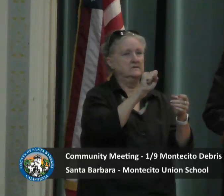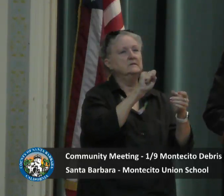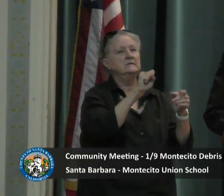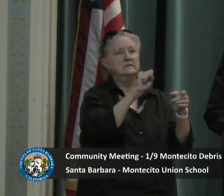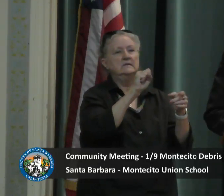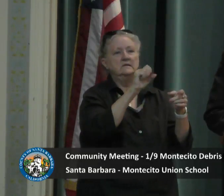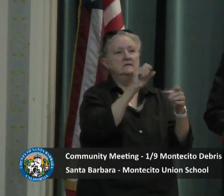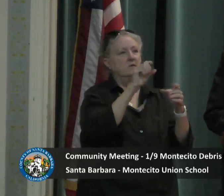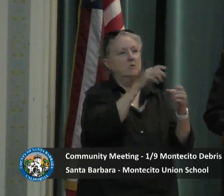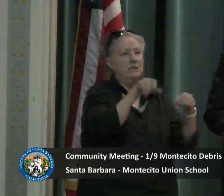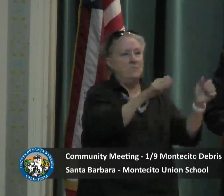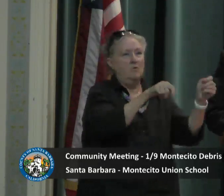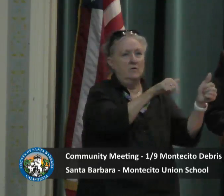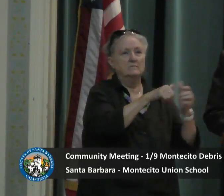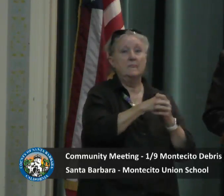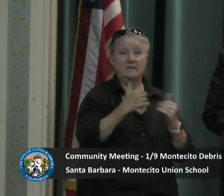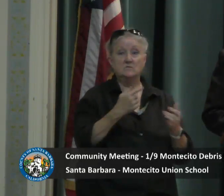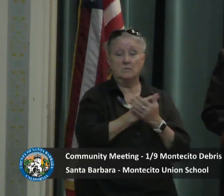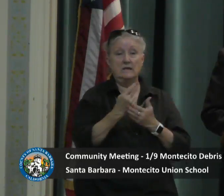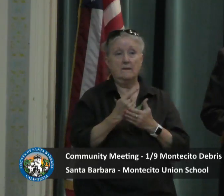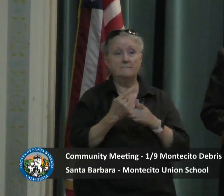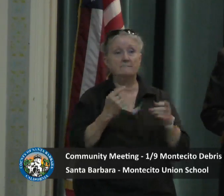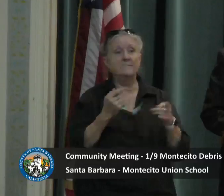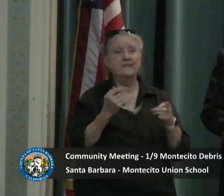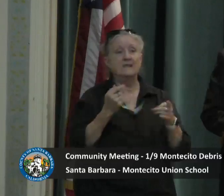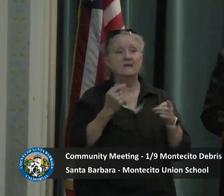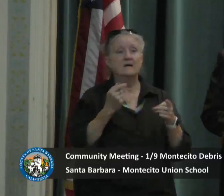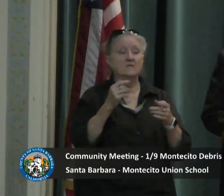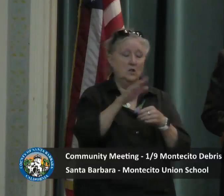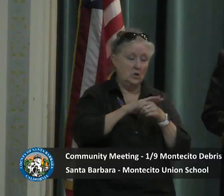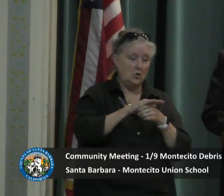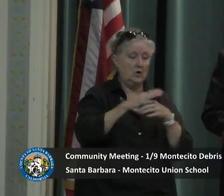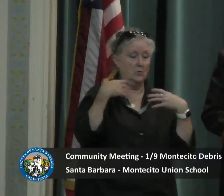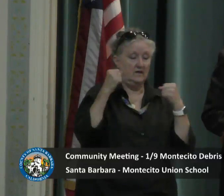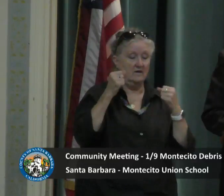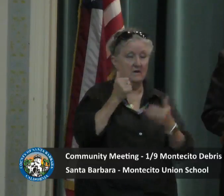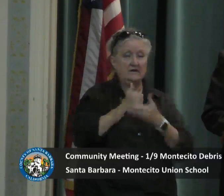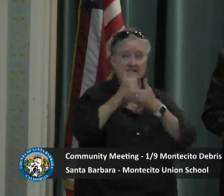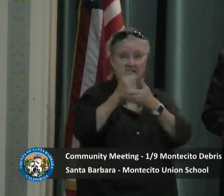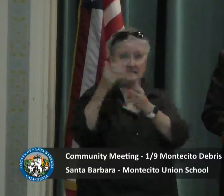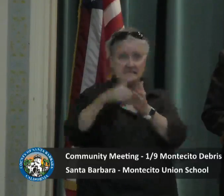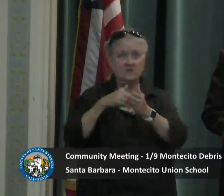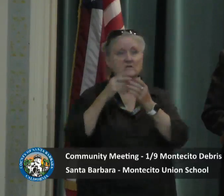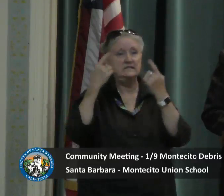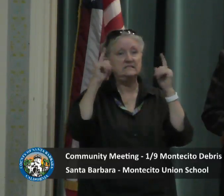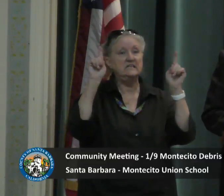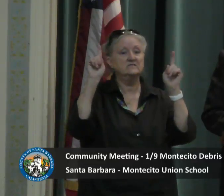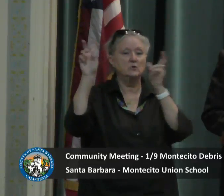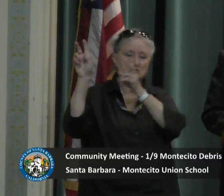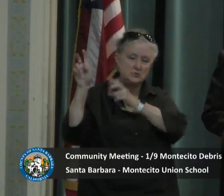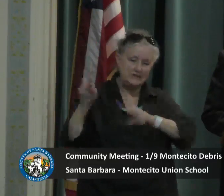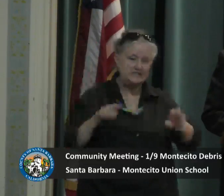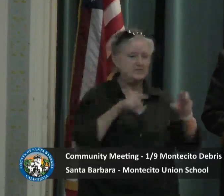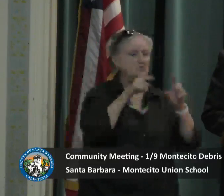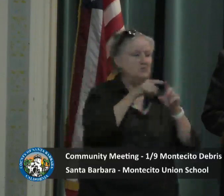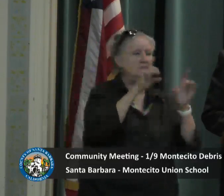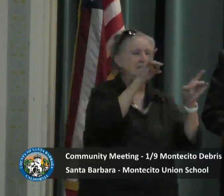this week. Local Recovery and Assistance Center successfully transitioned to a disaster